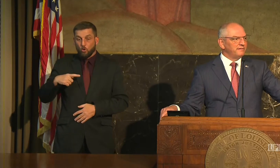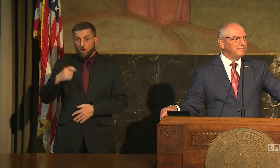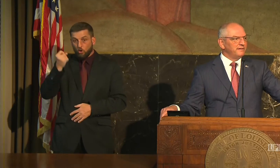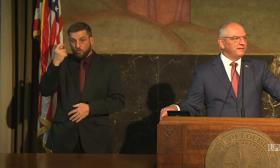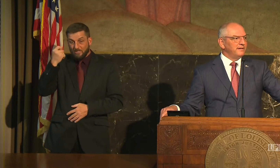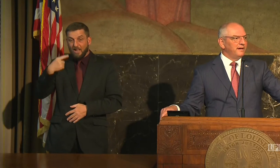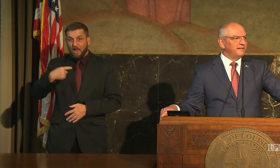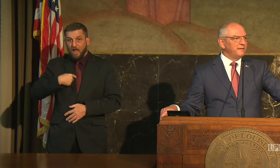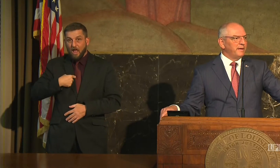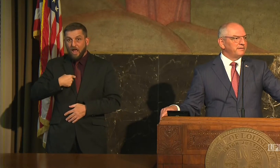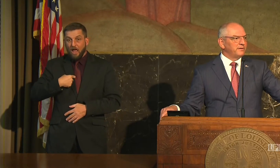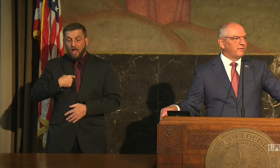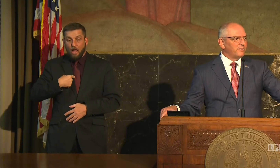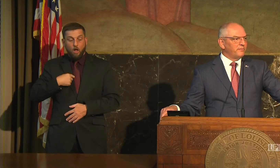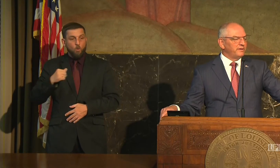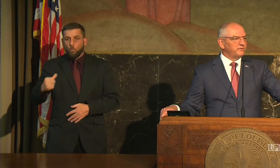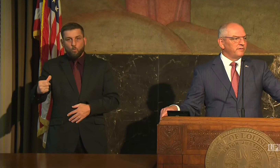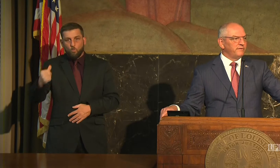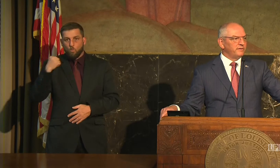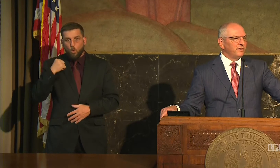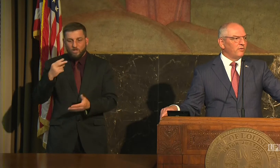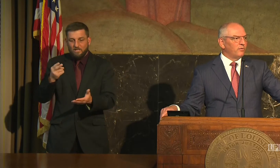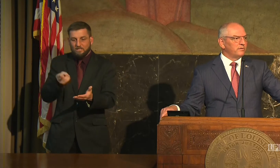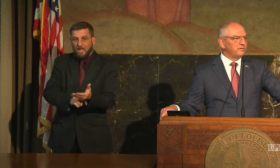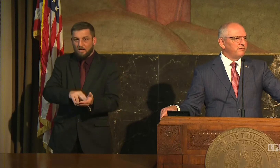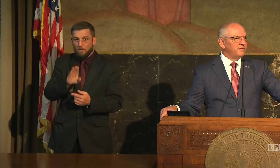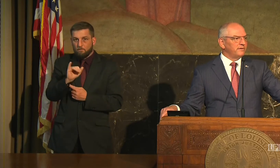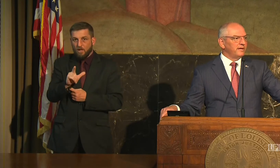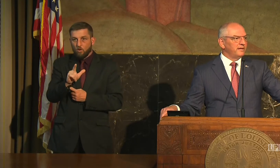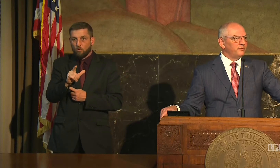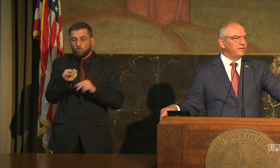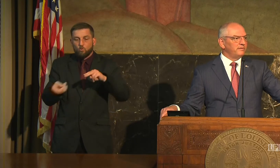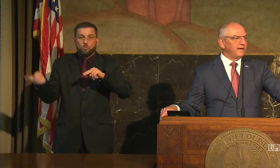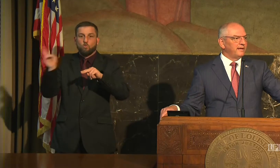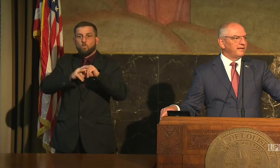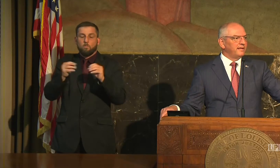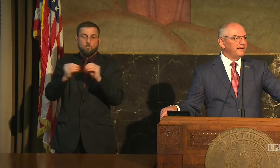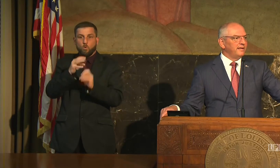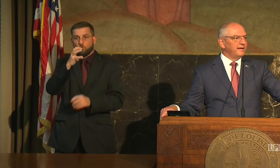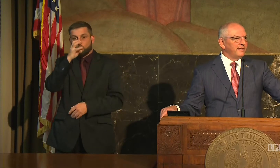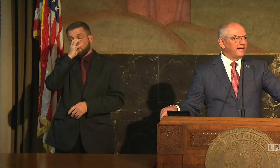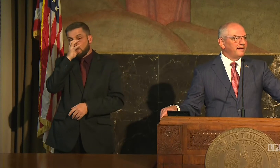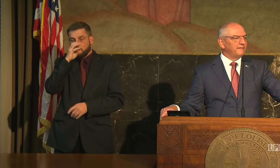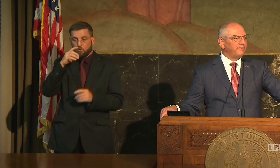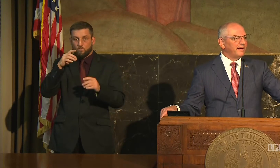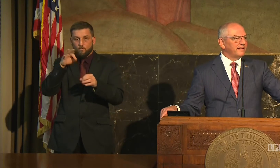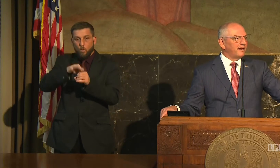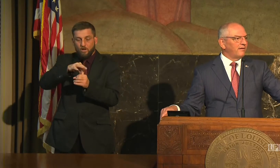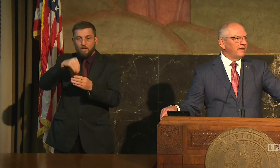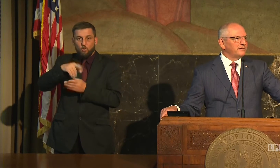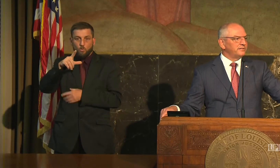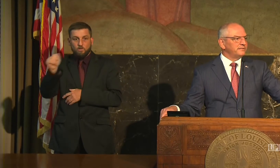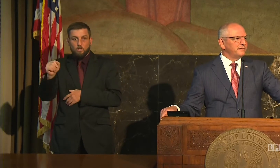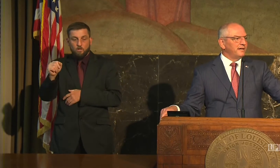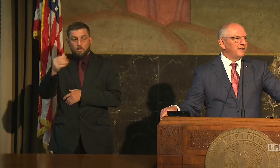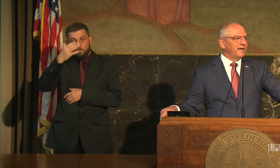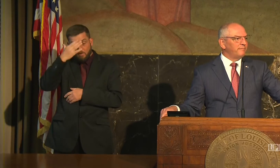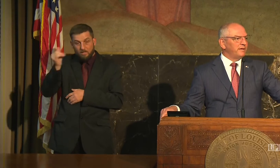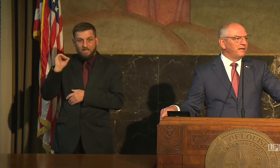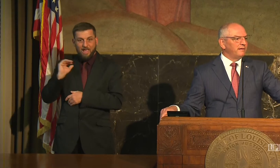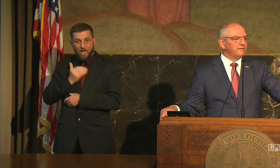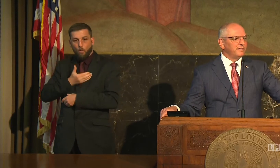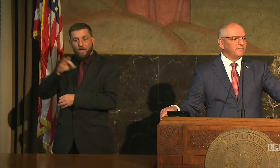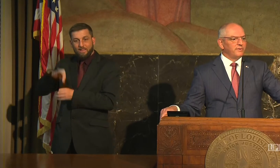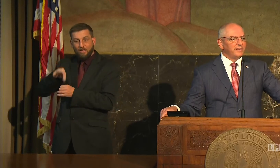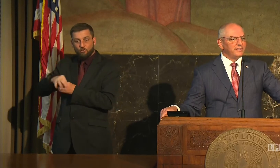sign a bill that makes it harder to register to vote or to vote in Louisiana, in light of the fact that our elections